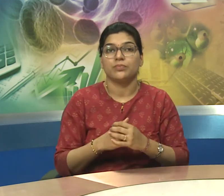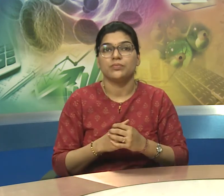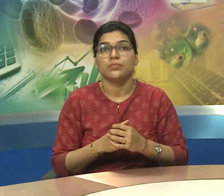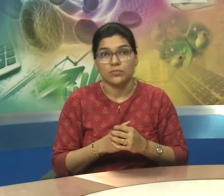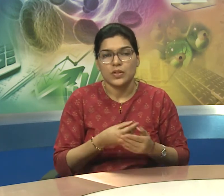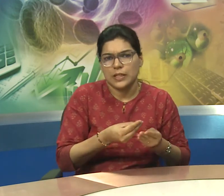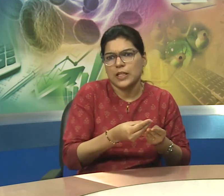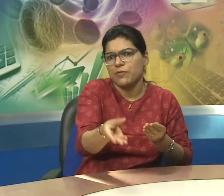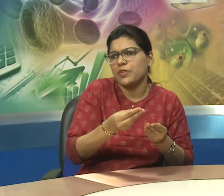Third point,